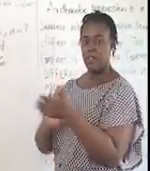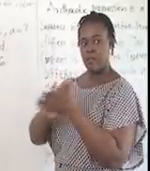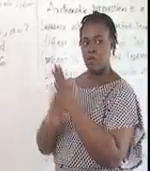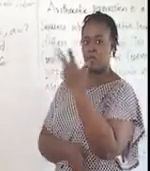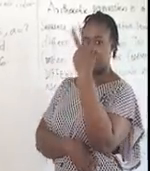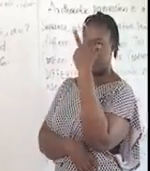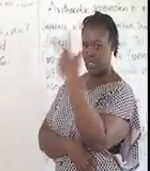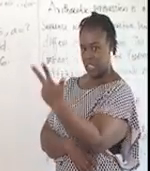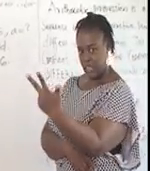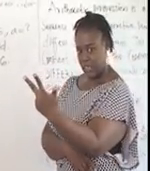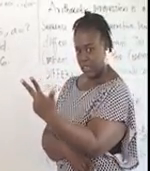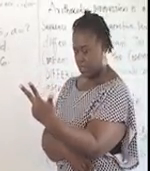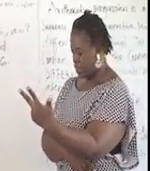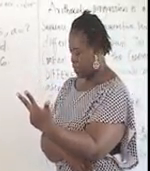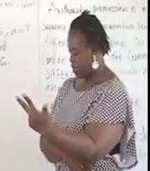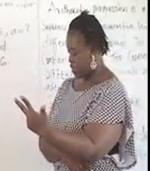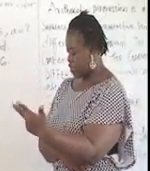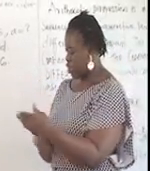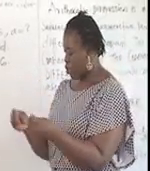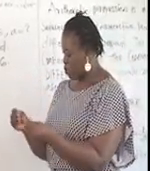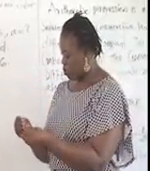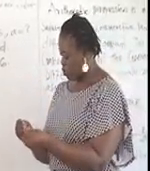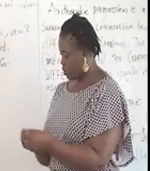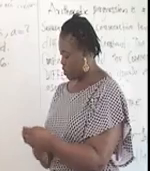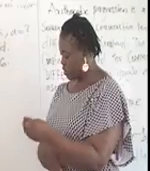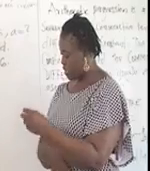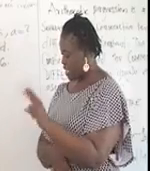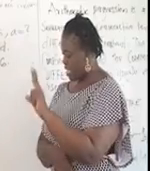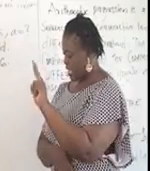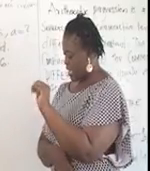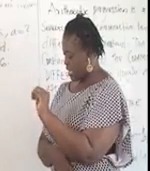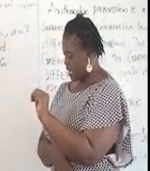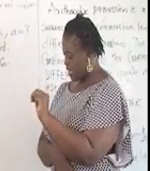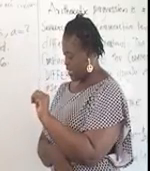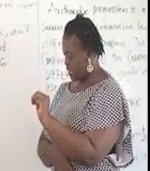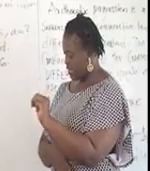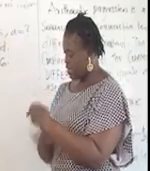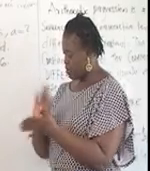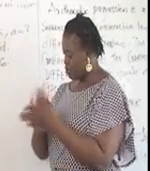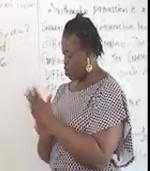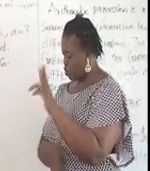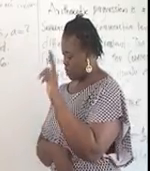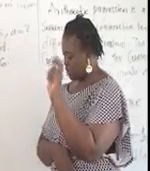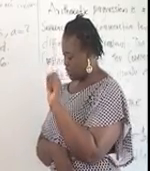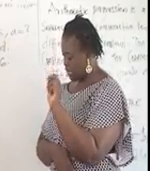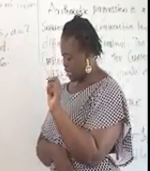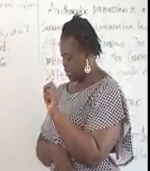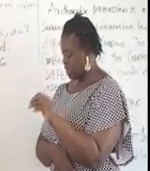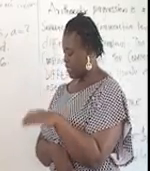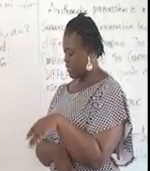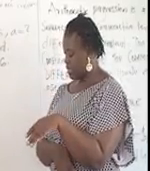3. We have 3 plus our N, this time around, the N is what?